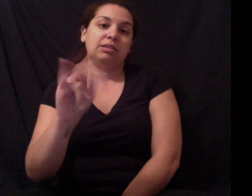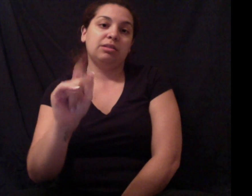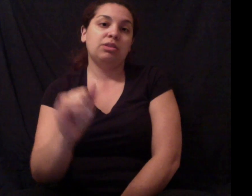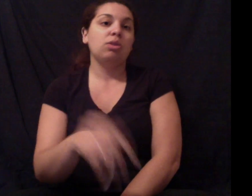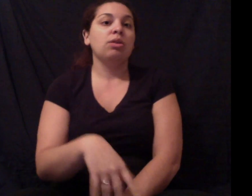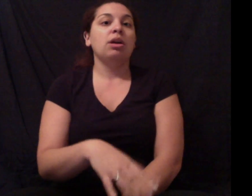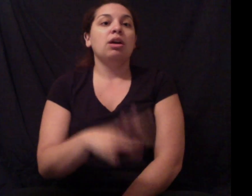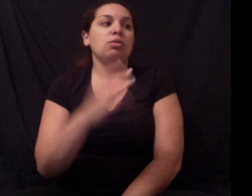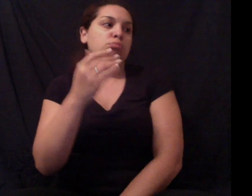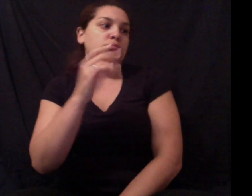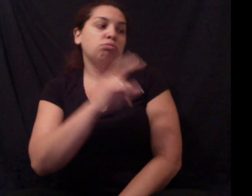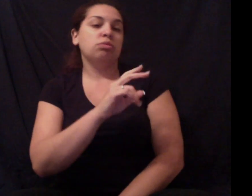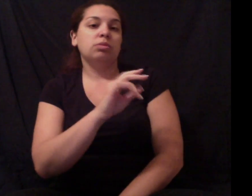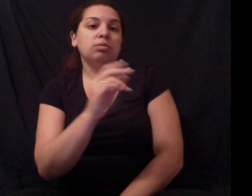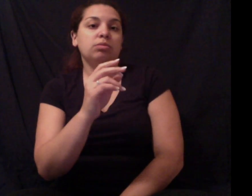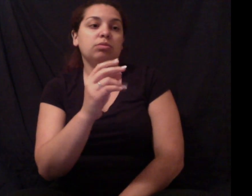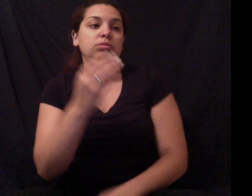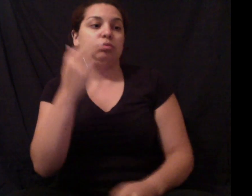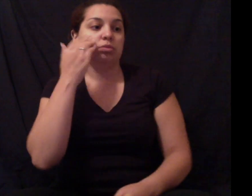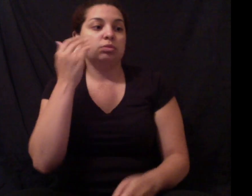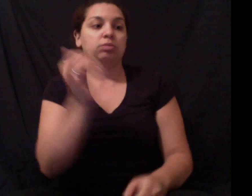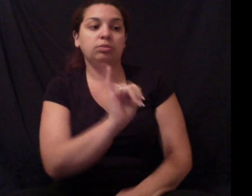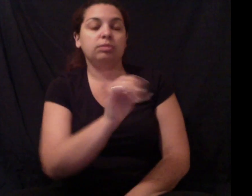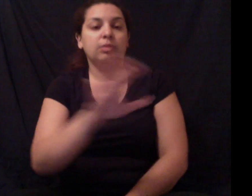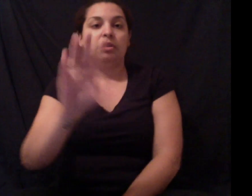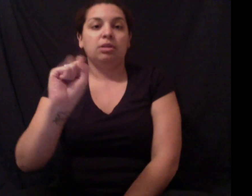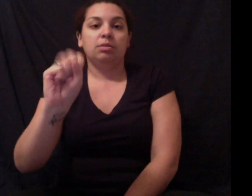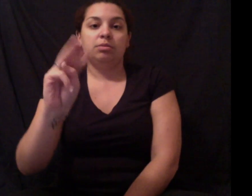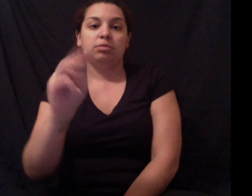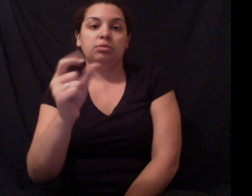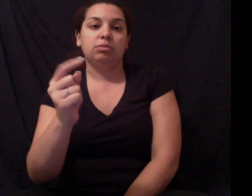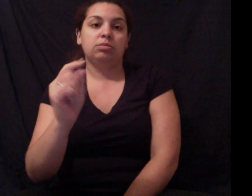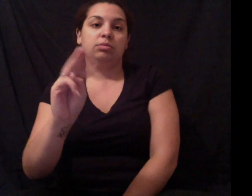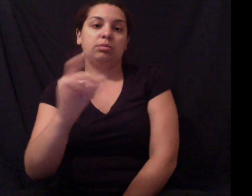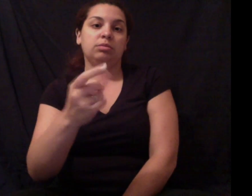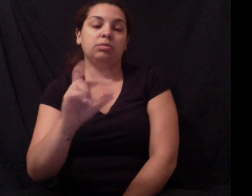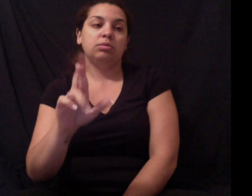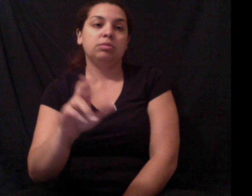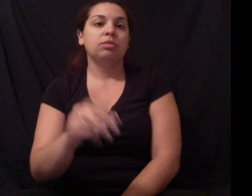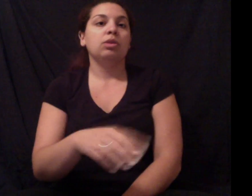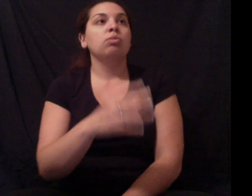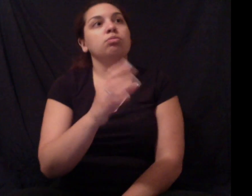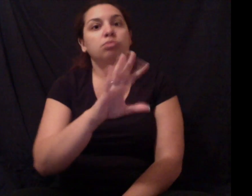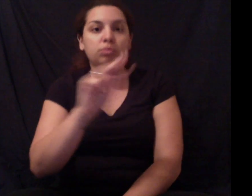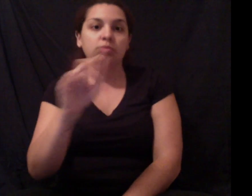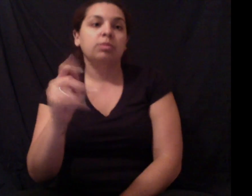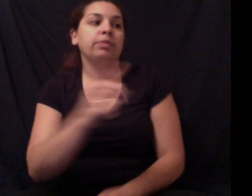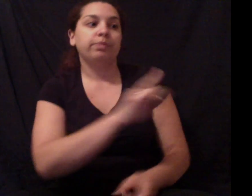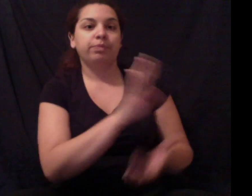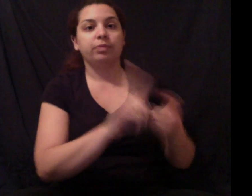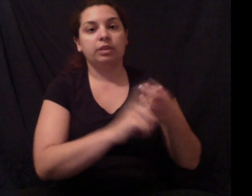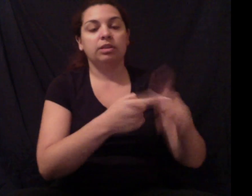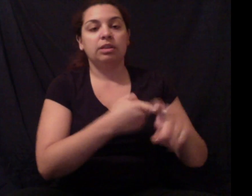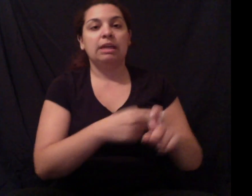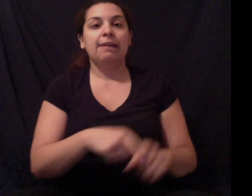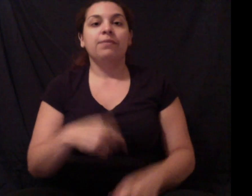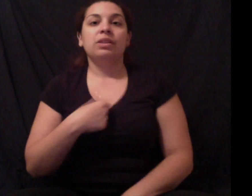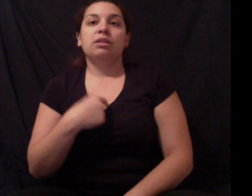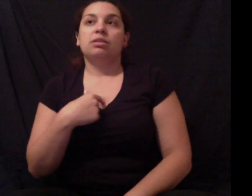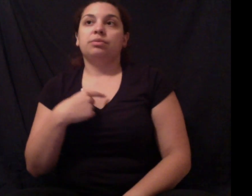friends, has made an entire career for himself doing a cappella renditions of music from video games. And he's done it all from his home in